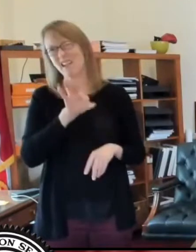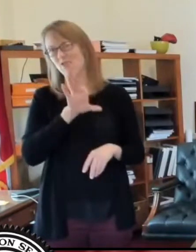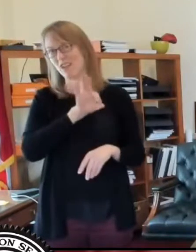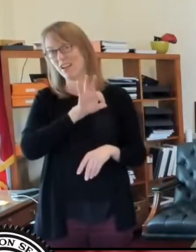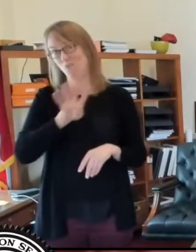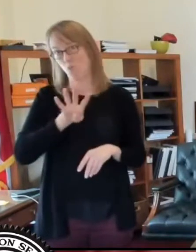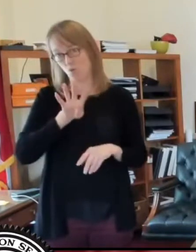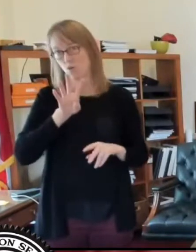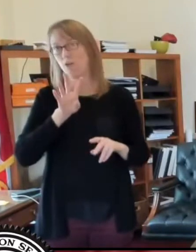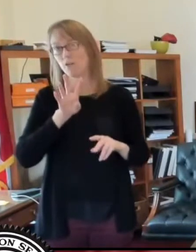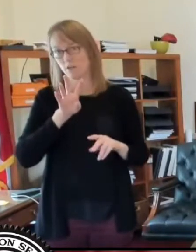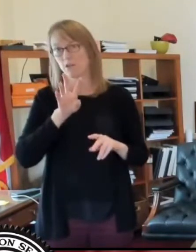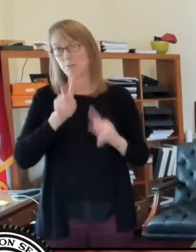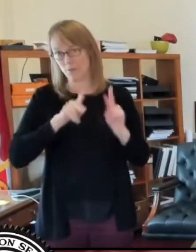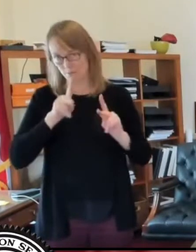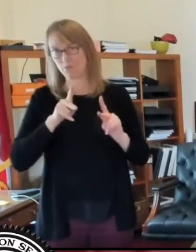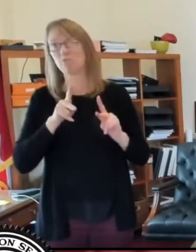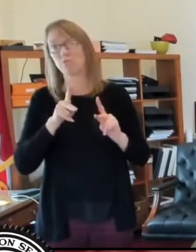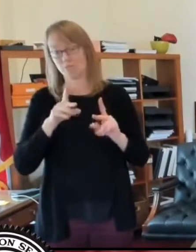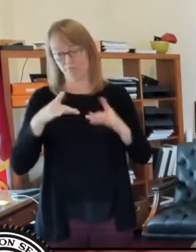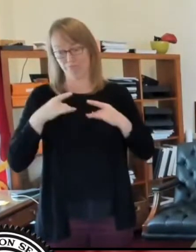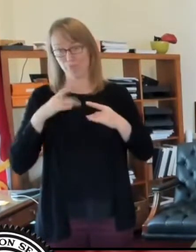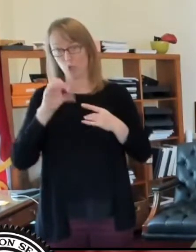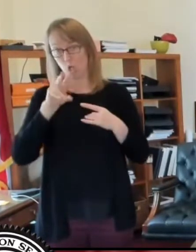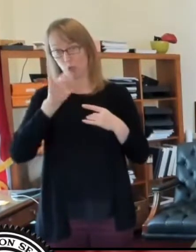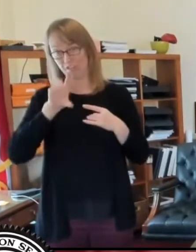hospital systems that are here within our region.